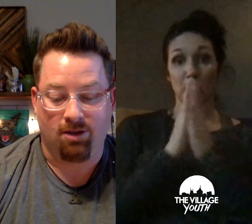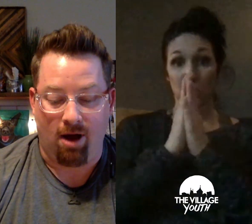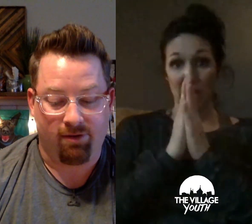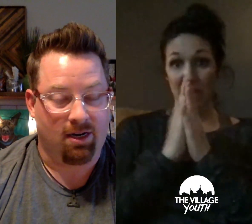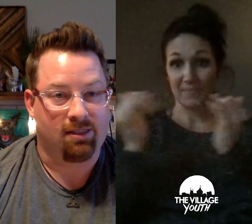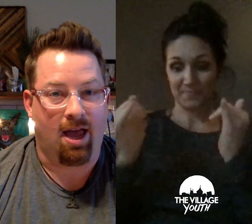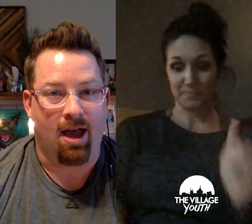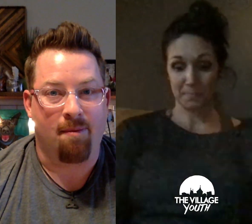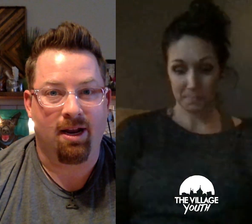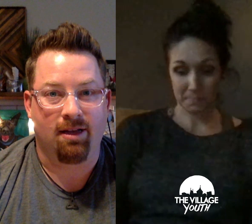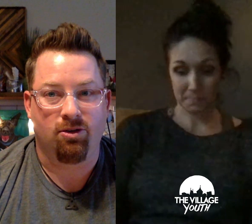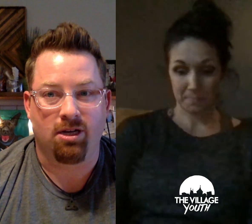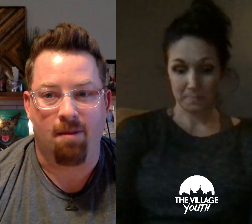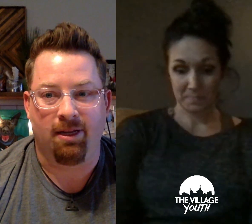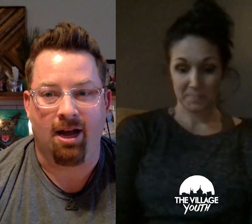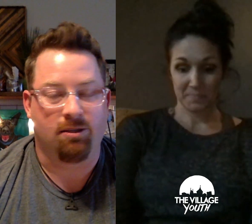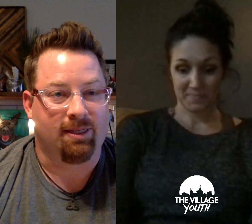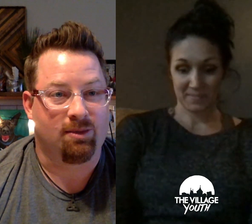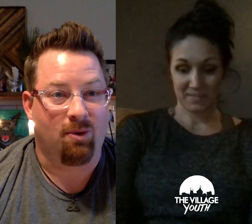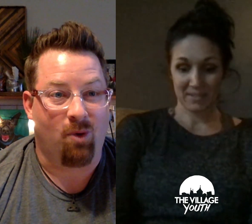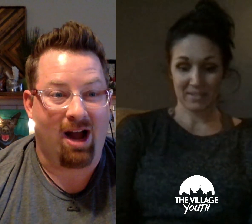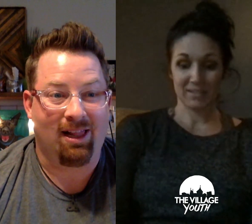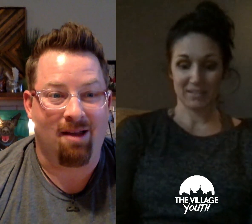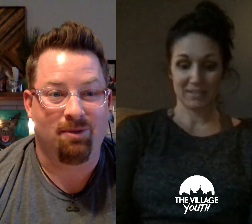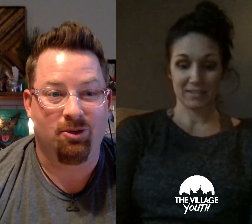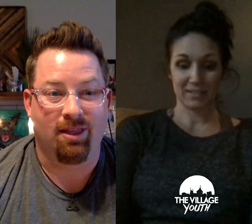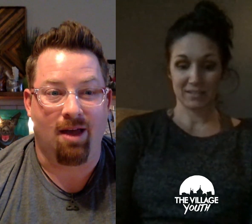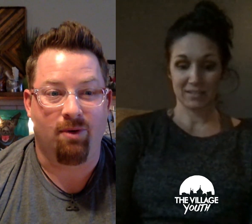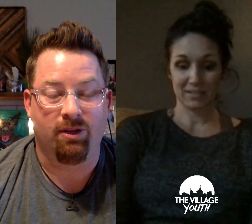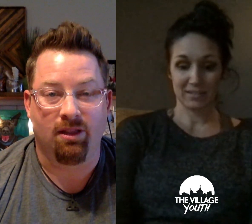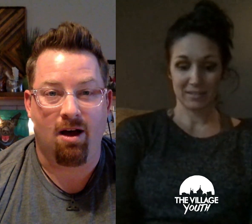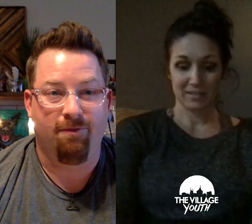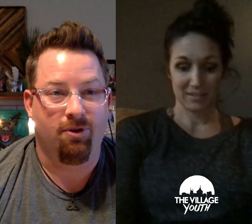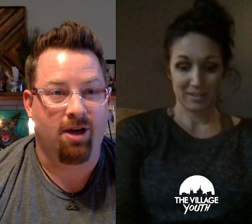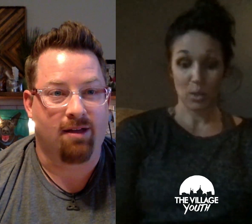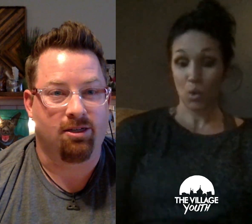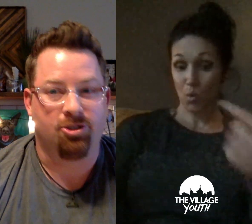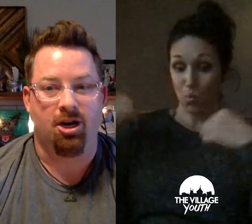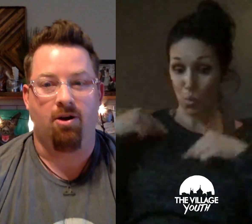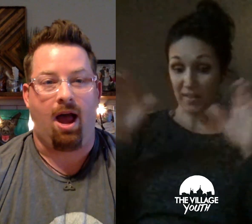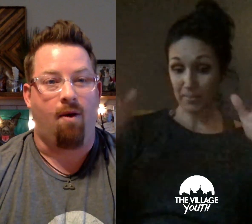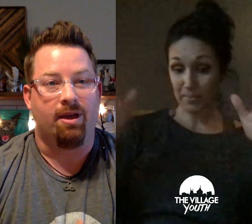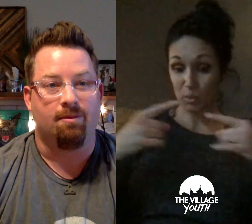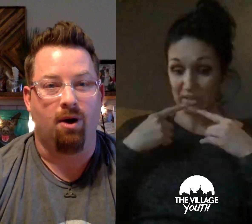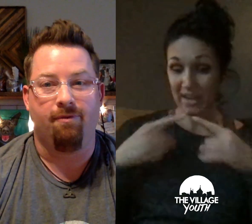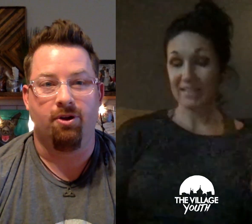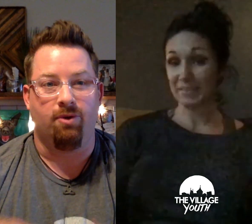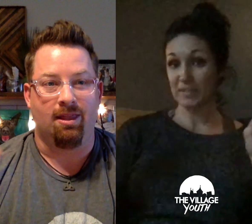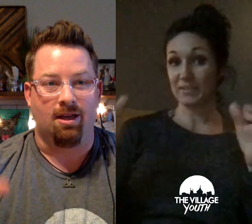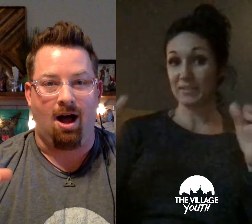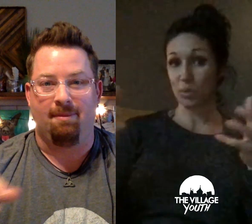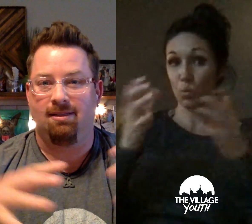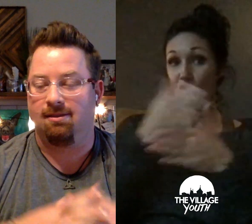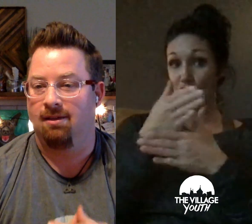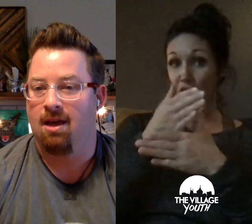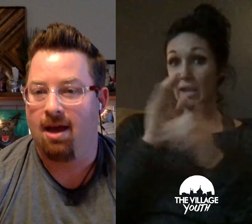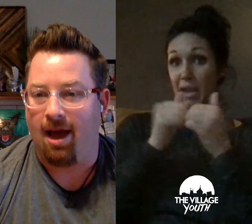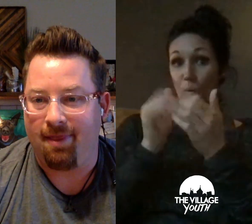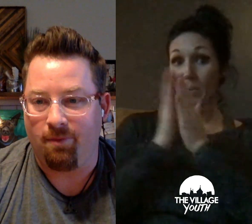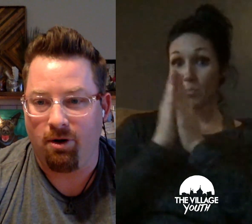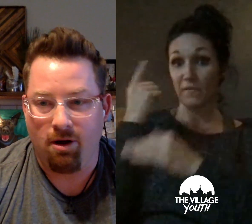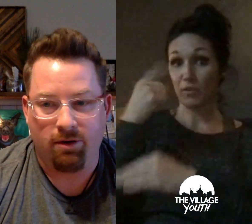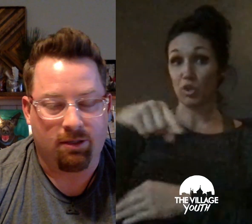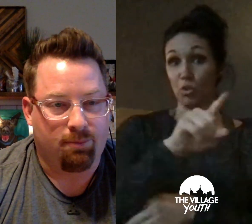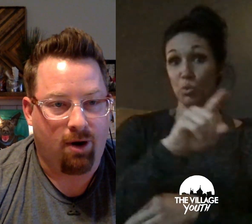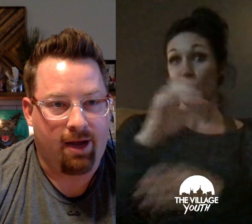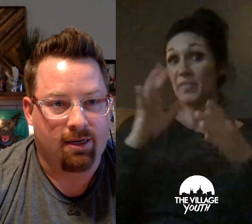Yes. So I was going to say, I'm going to do a couple announcements. While I'm doing that, we would love for you guys to share how we can pray for you in the comments. And